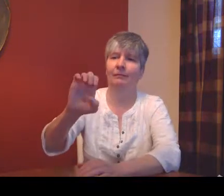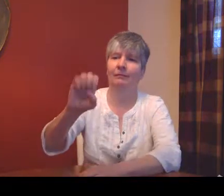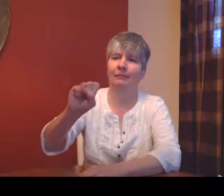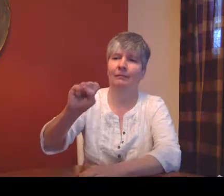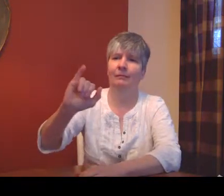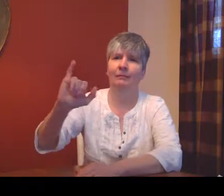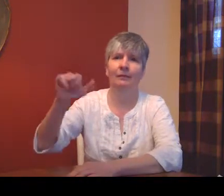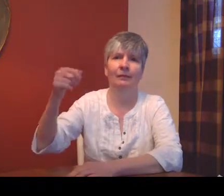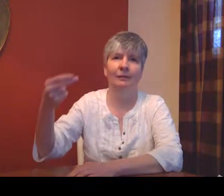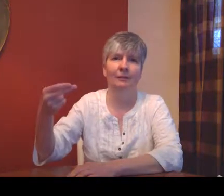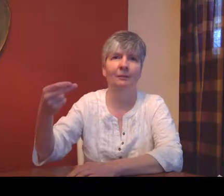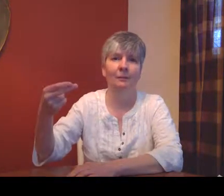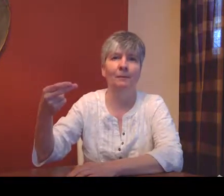Messiah.